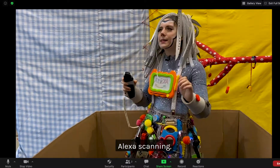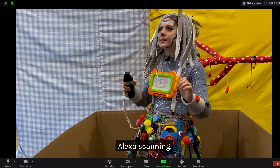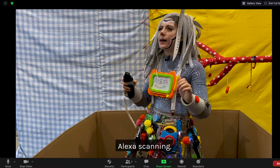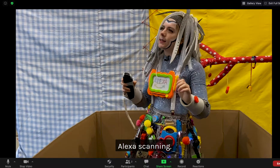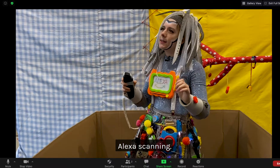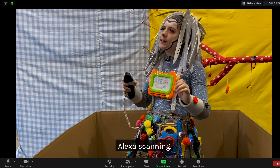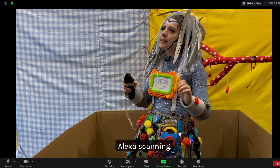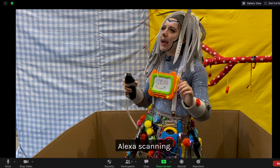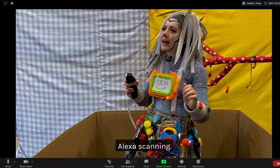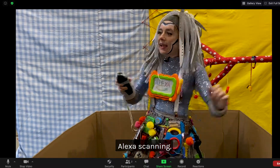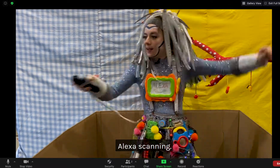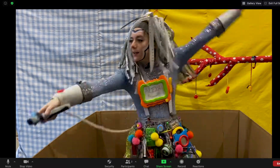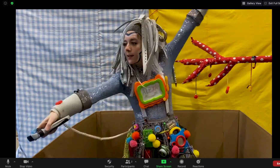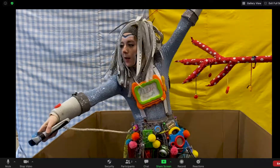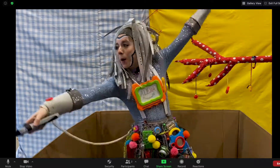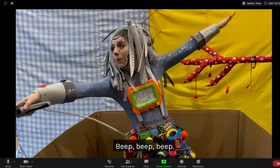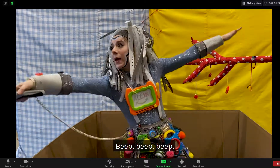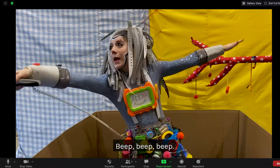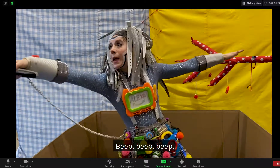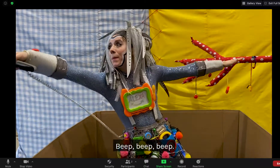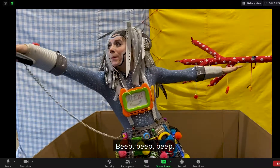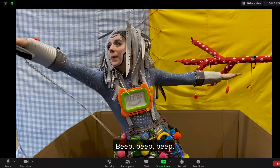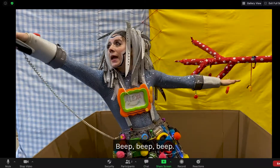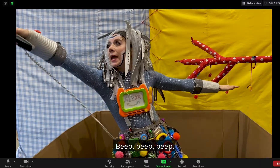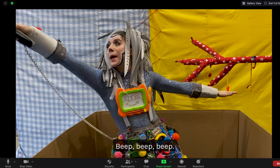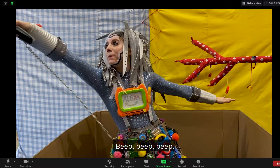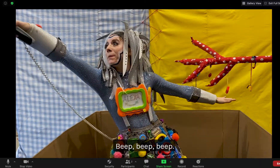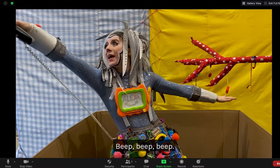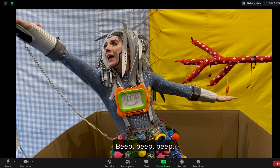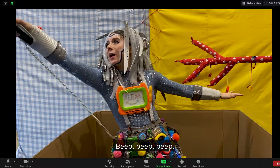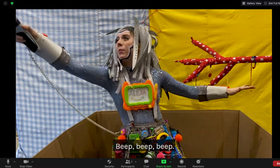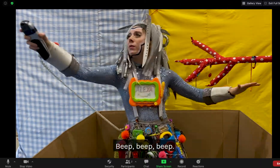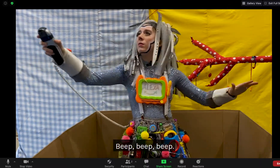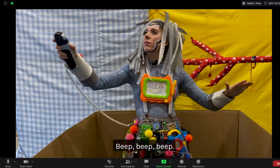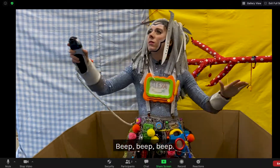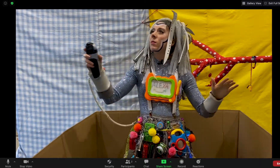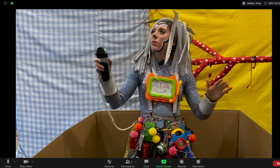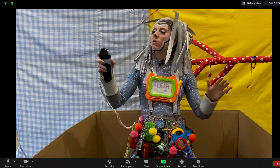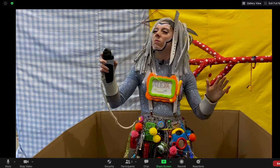Alexa, scanning. Beep, beep, beep.